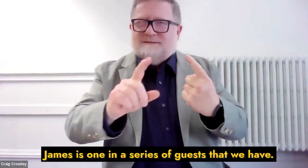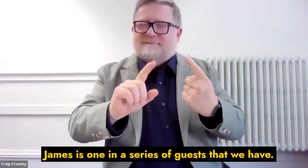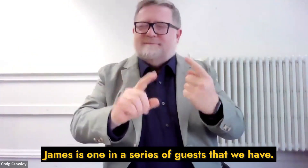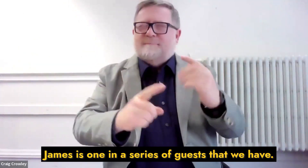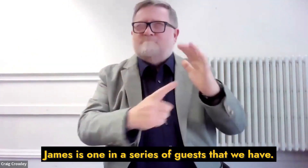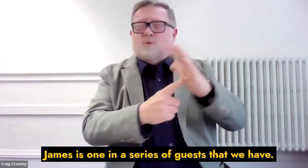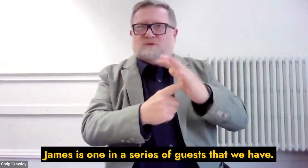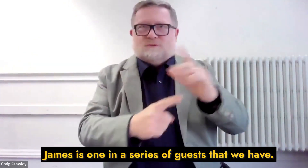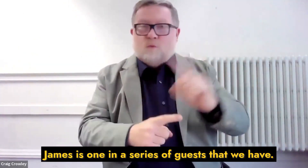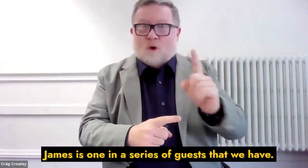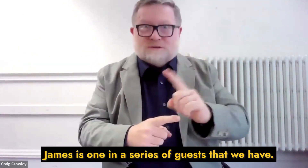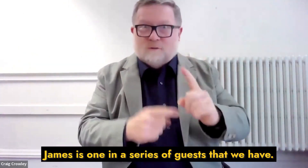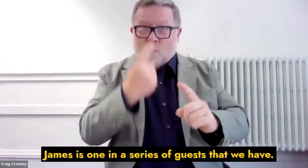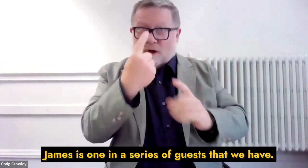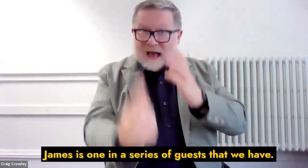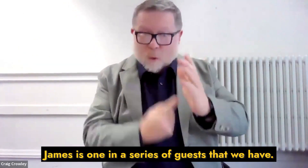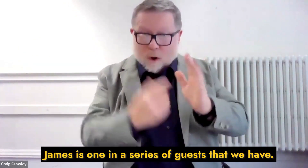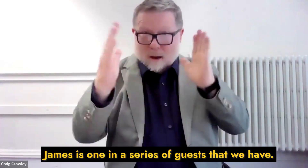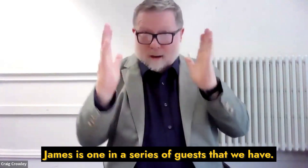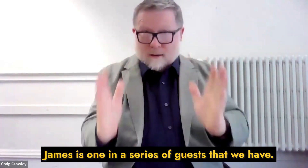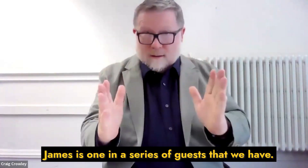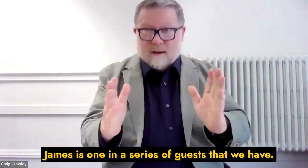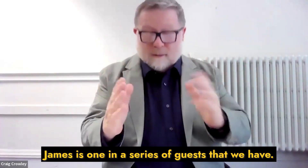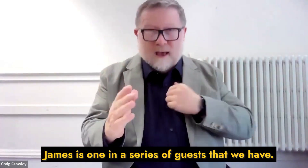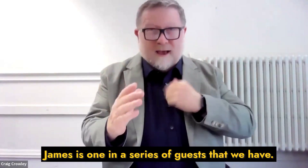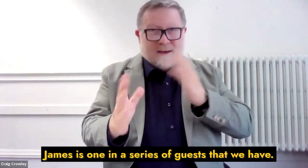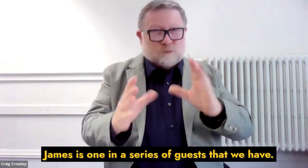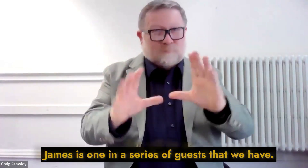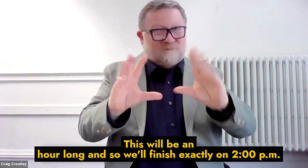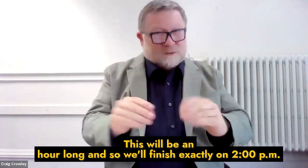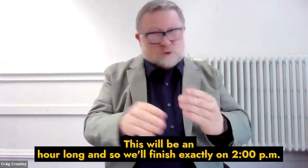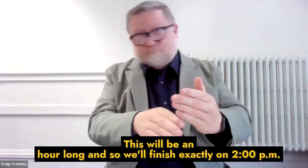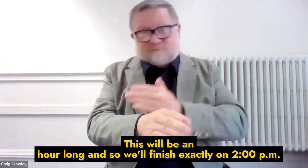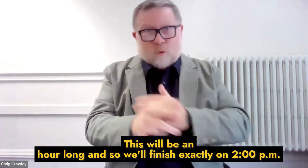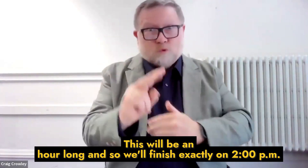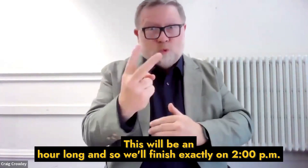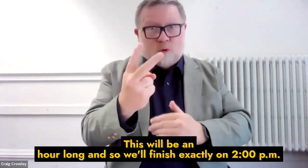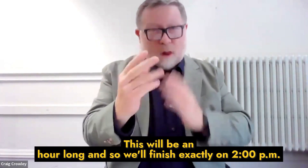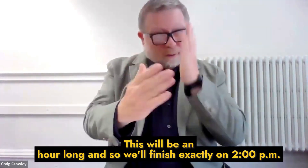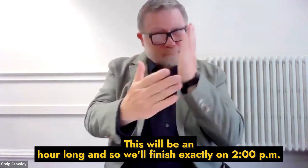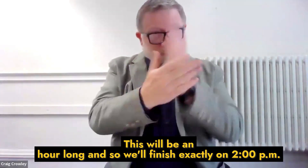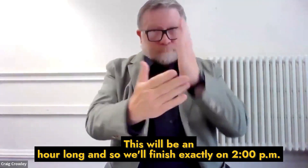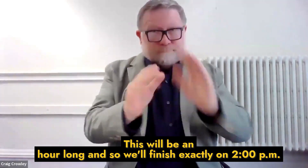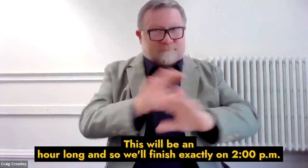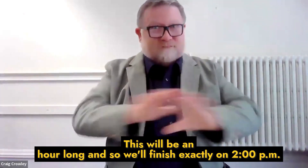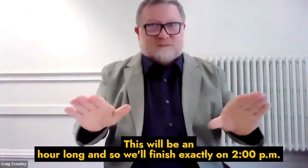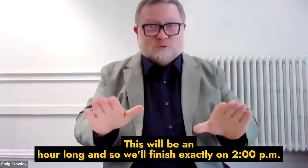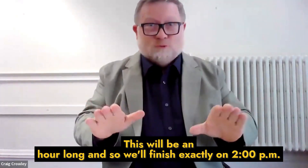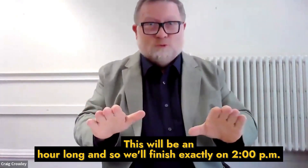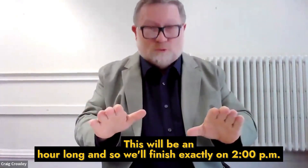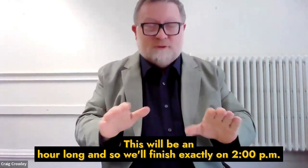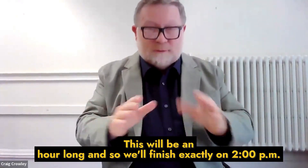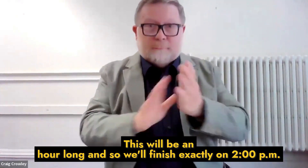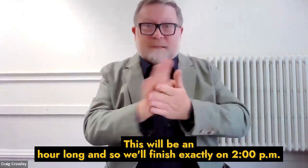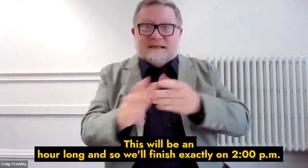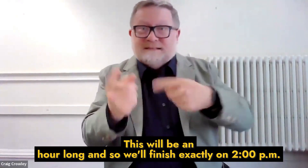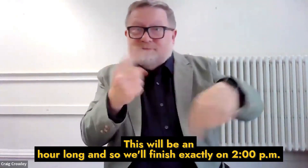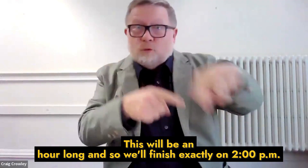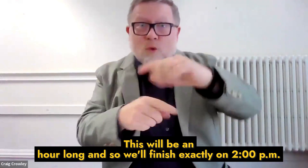James is one in a series of guests we have. They are all an hour long, so we'll